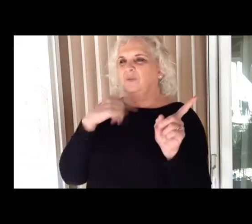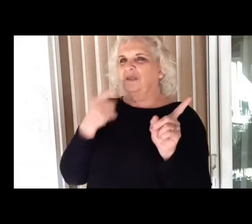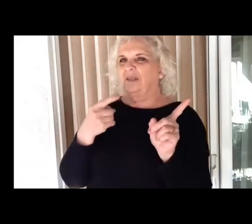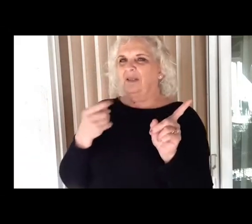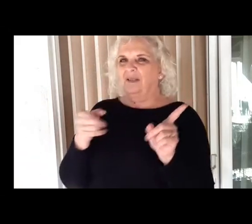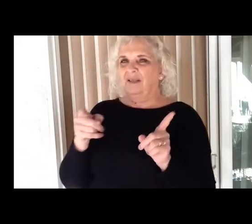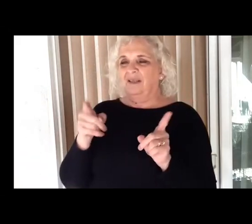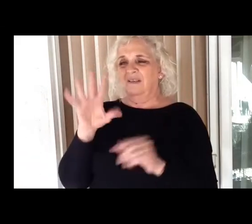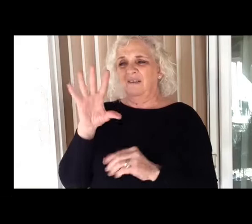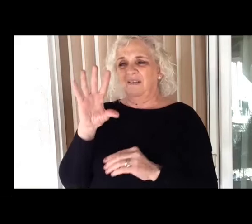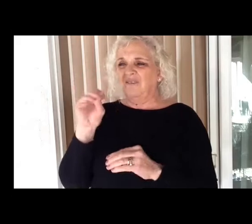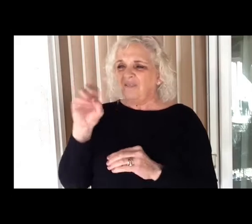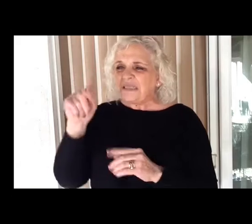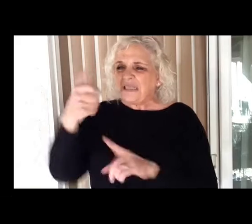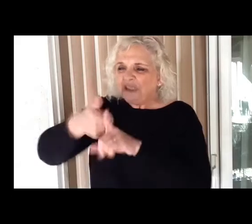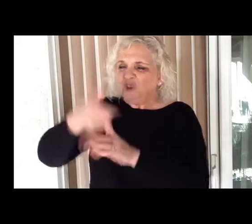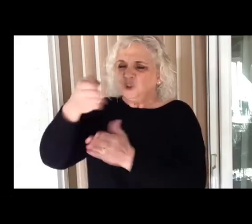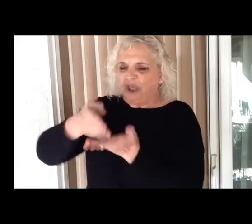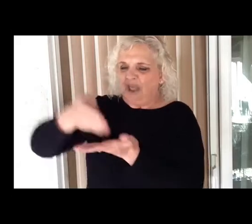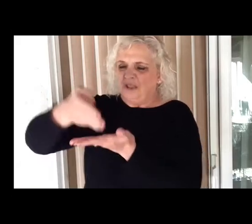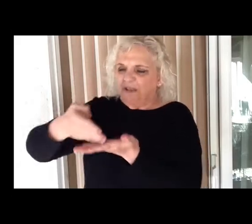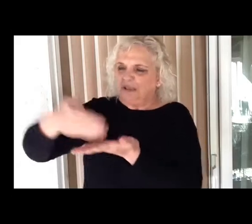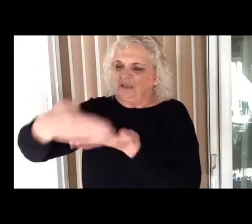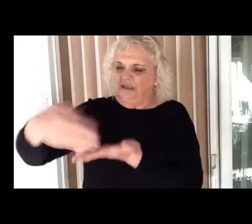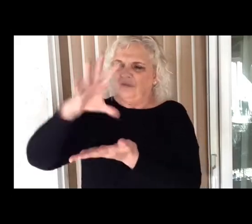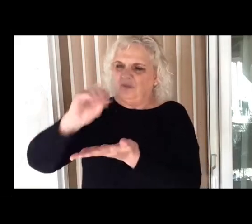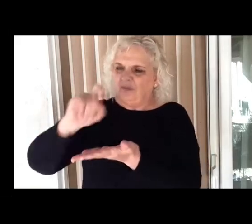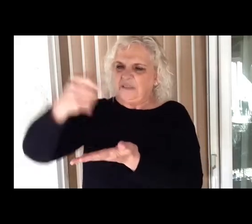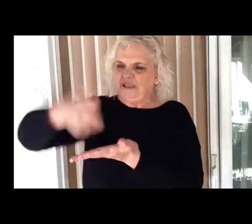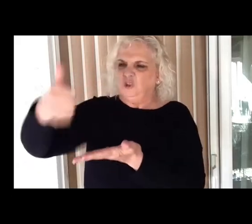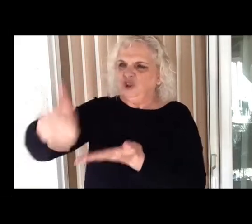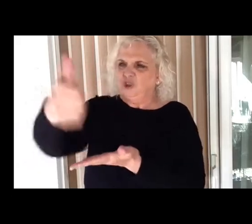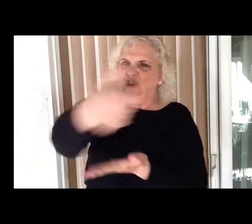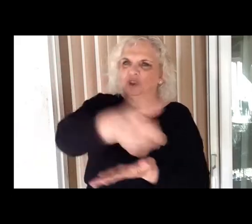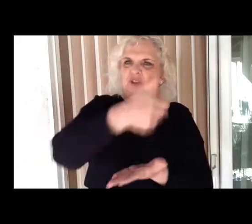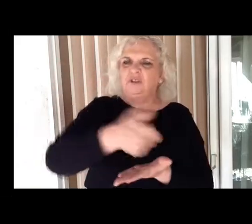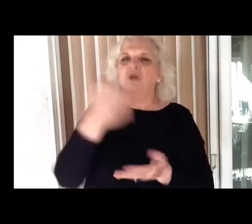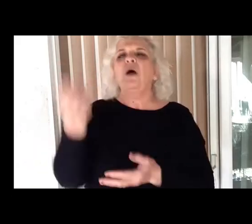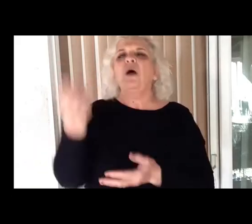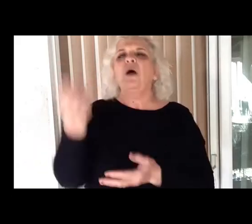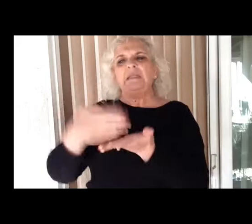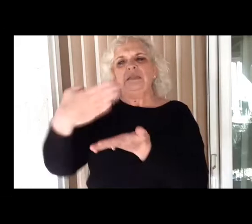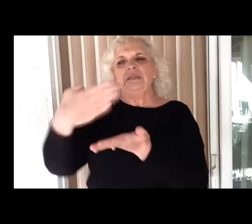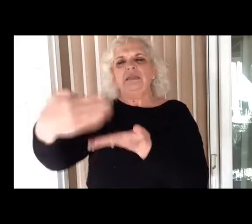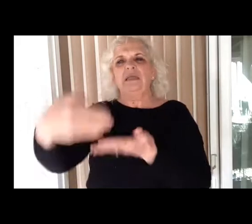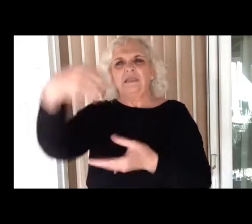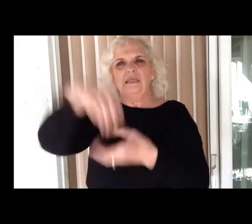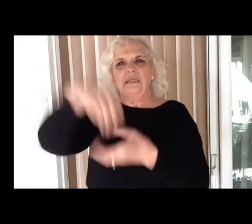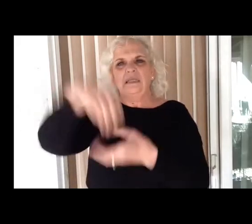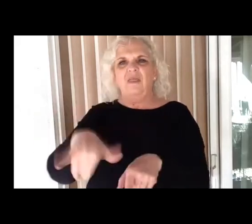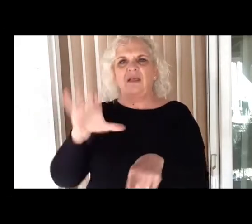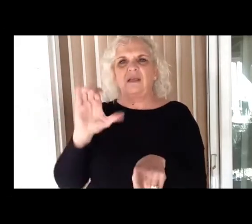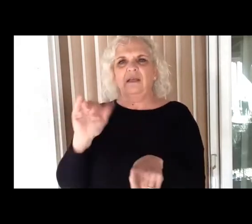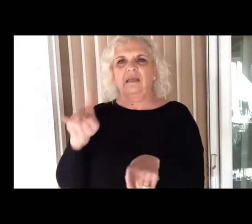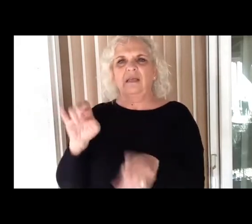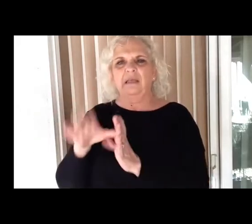there's 50 cents a slice." And I said, "How many slices in a cake?" Well, then she went in the back to talk to